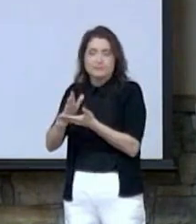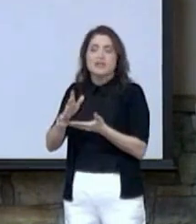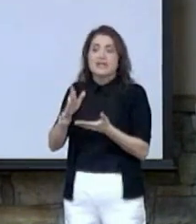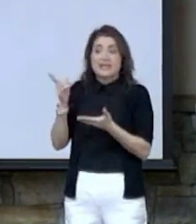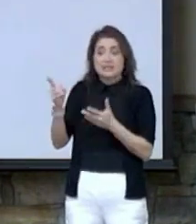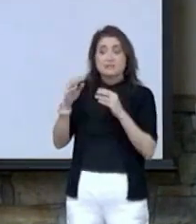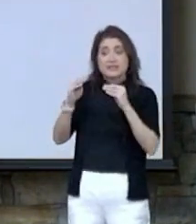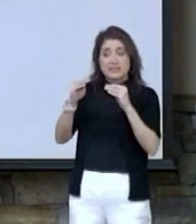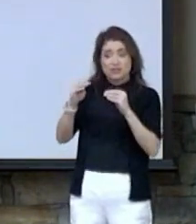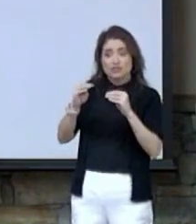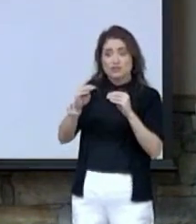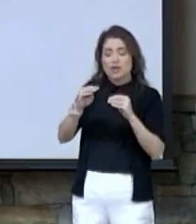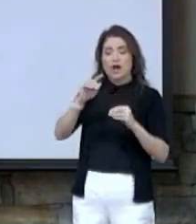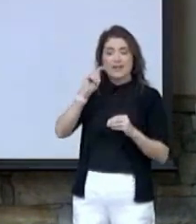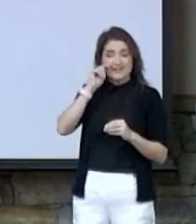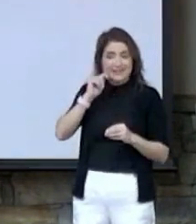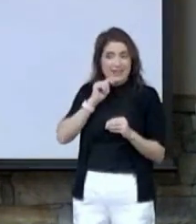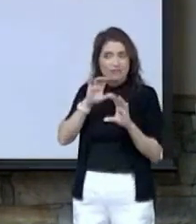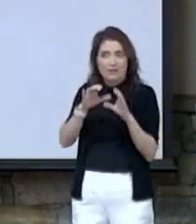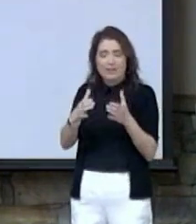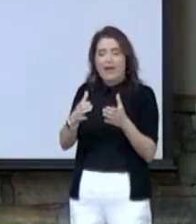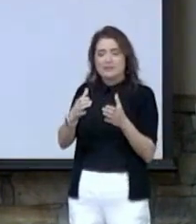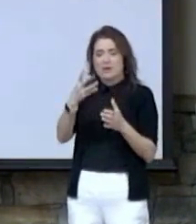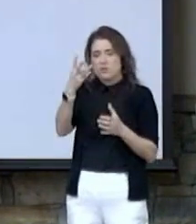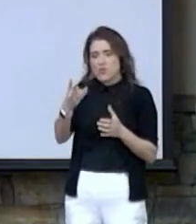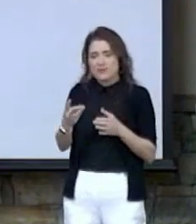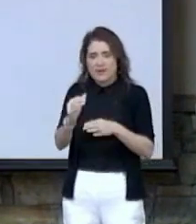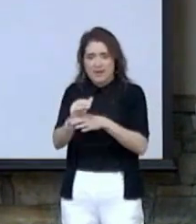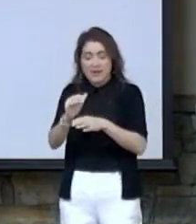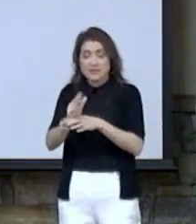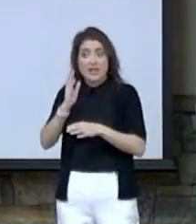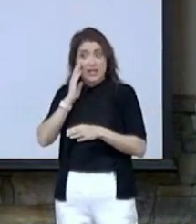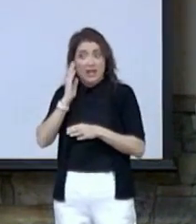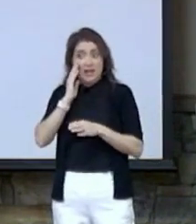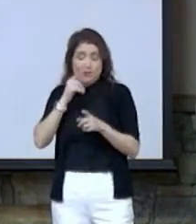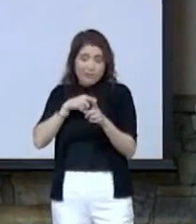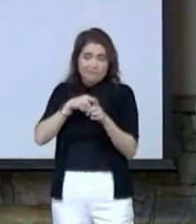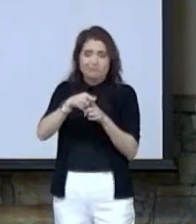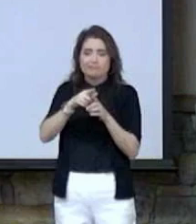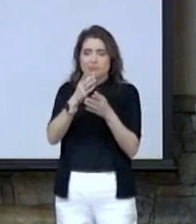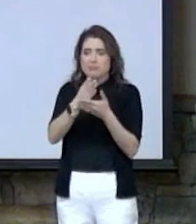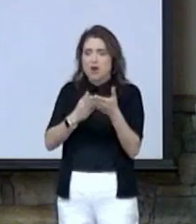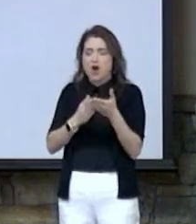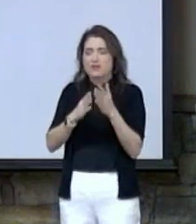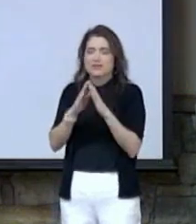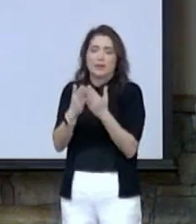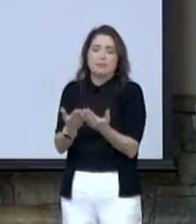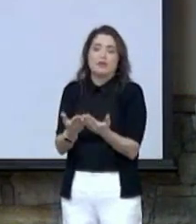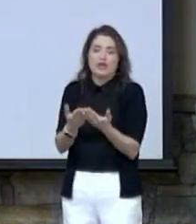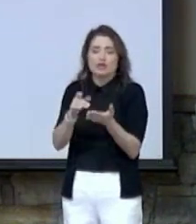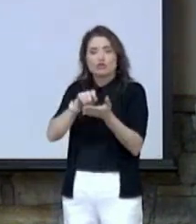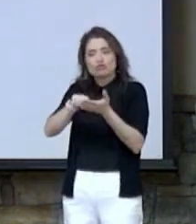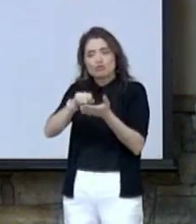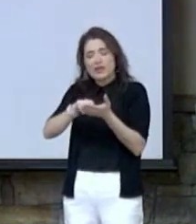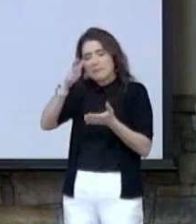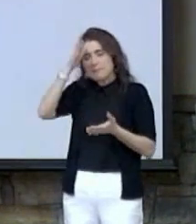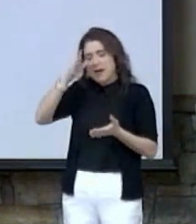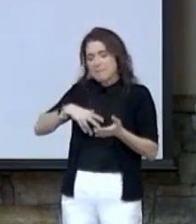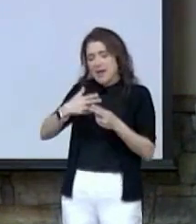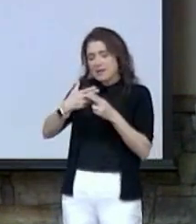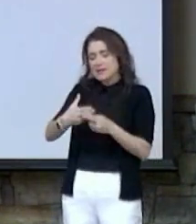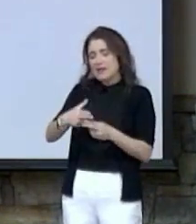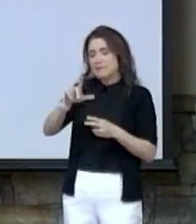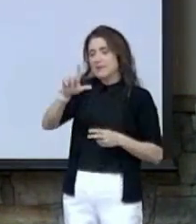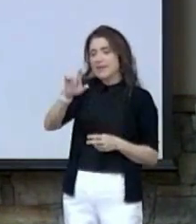teen class. And I know a key part of what he's been teaching is based upon a book written by a man named Lee